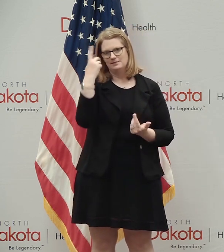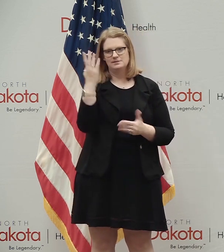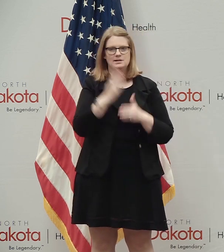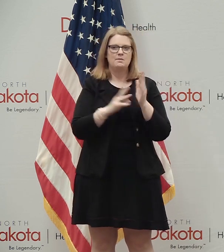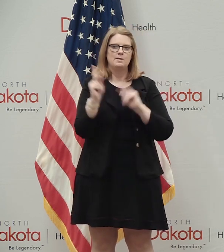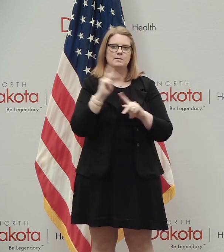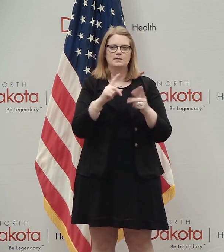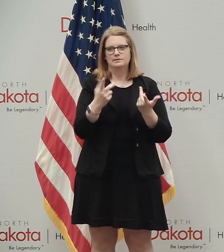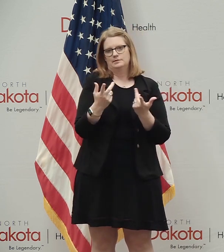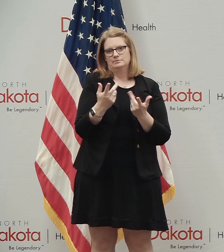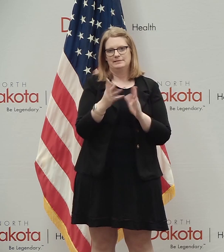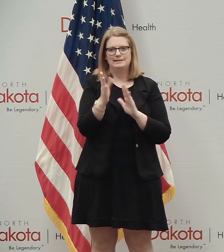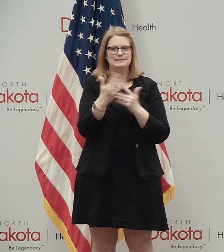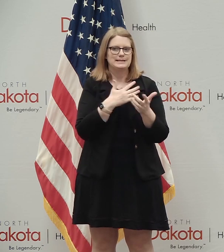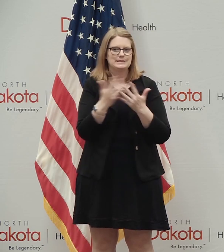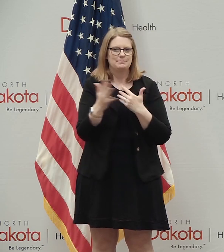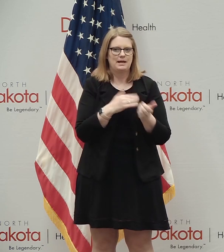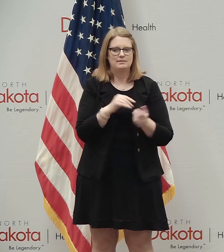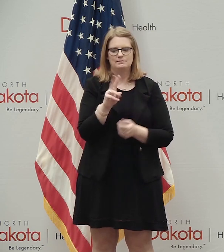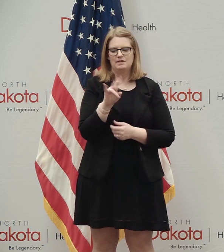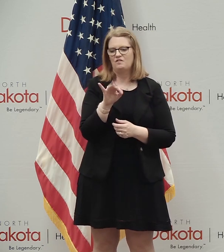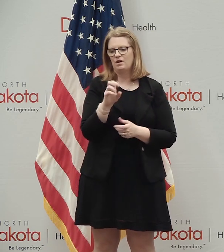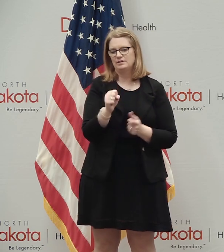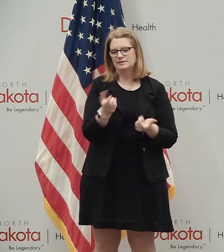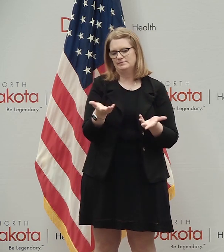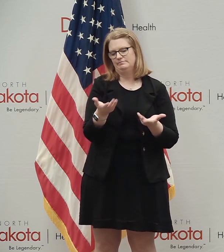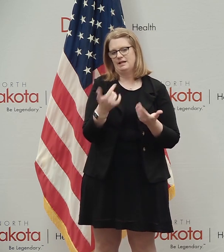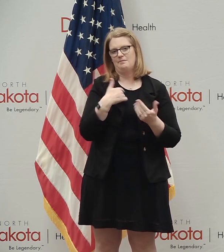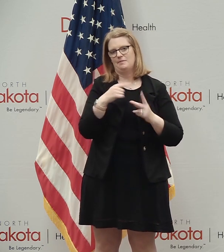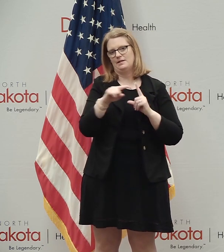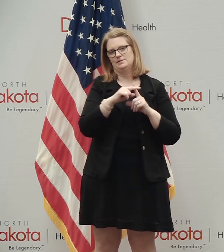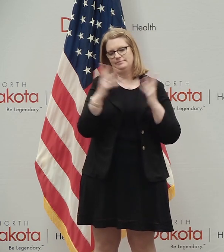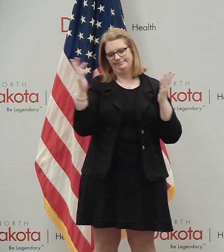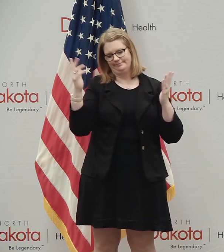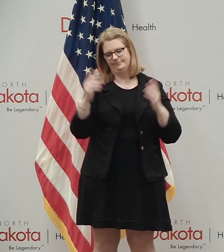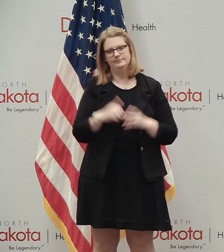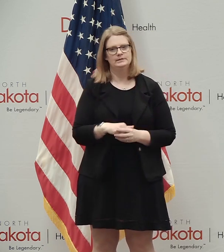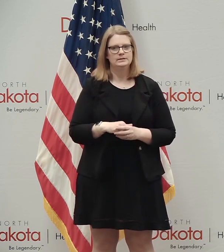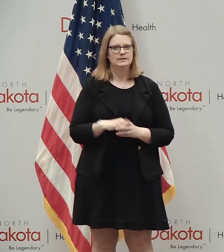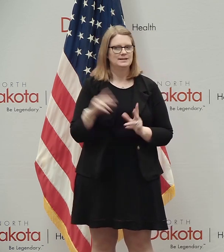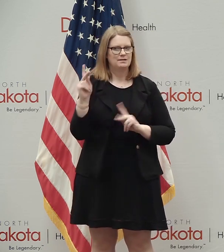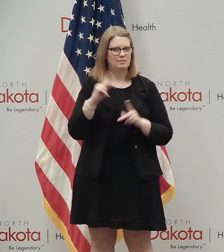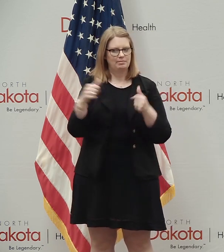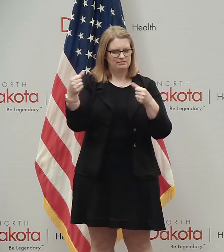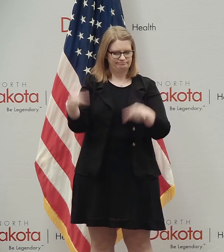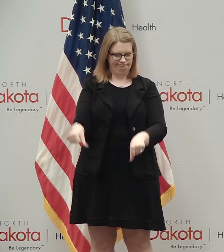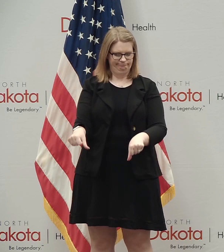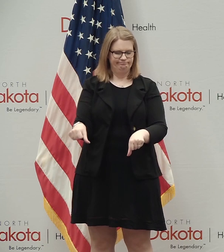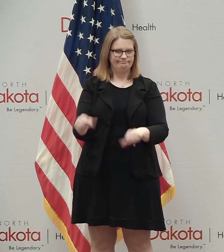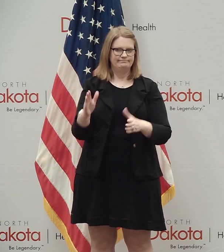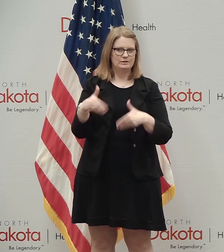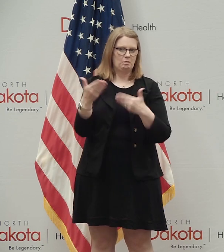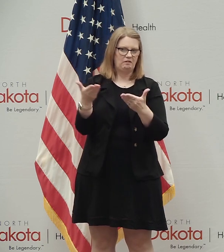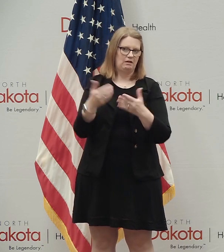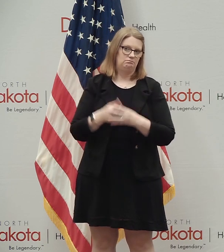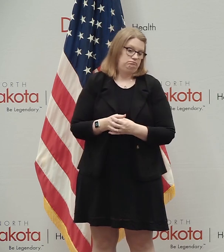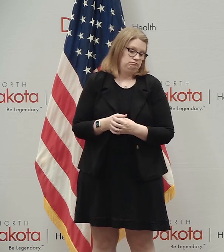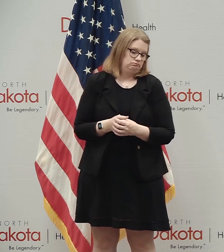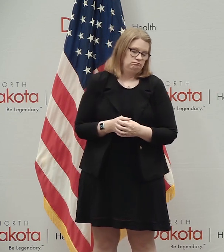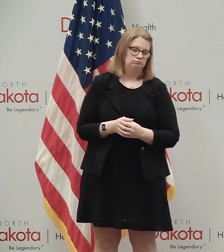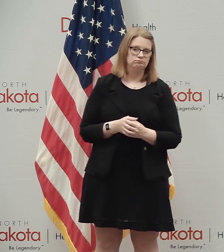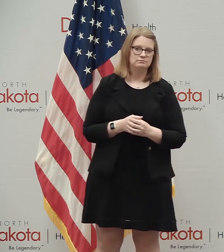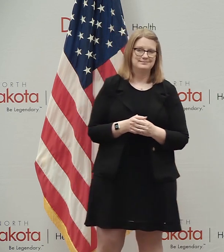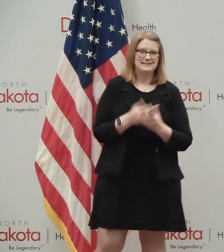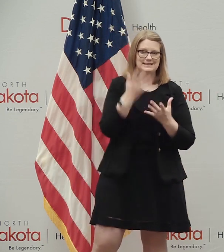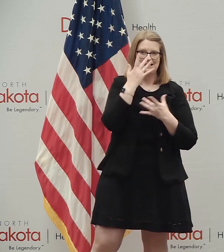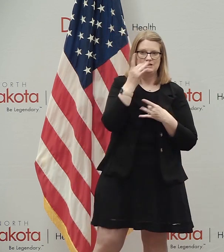doesn't matter. Virus is blind, doesn't matter, and people that are declining to provide that'd be an interesting